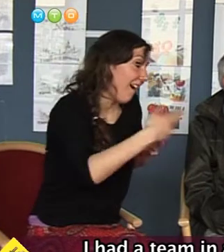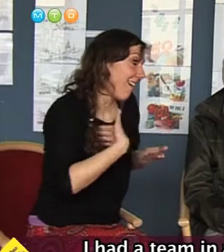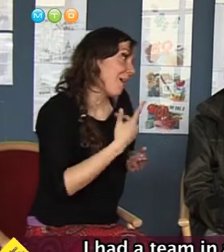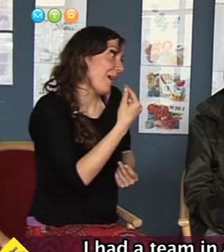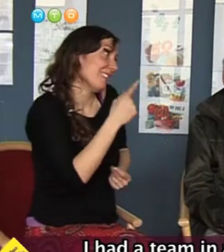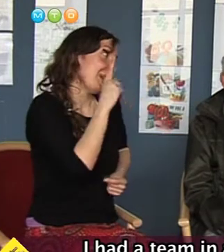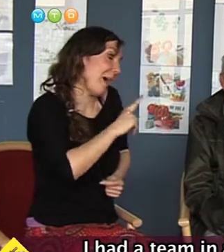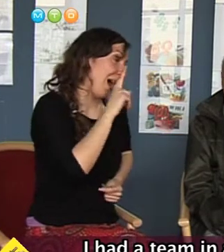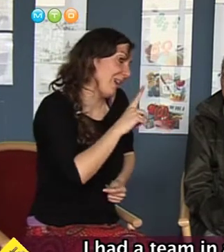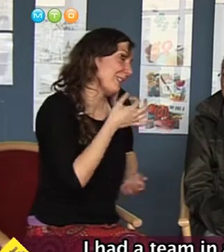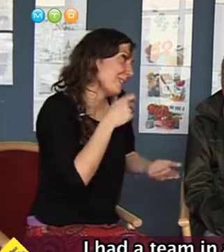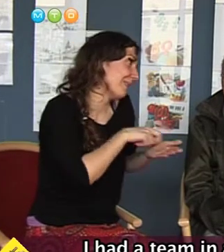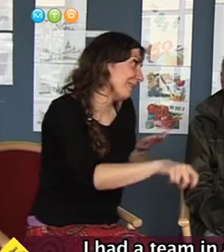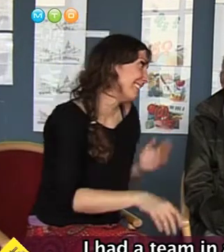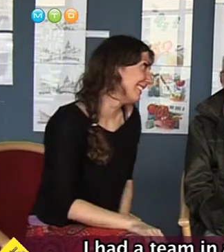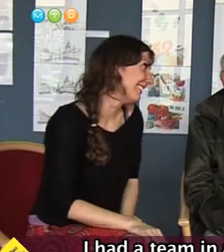But